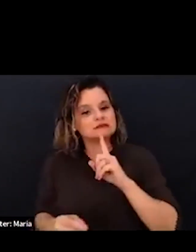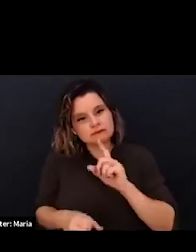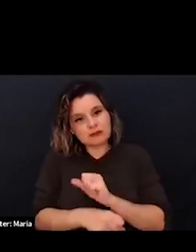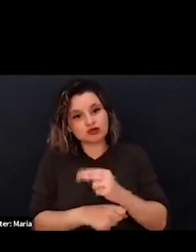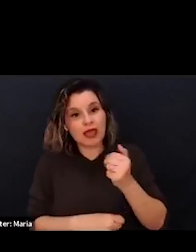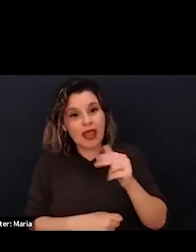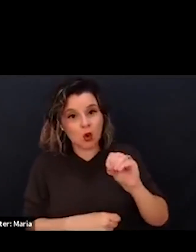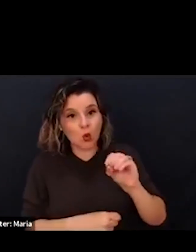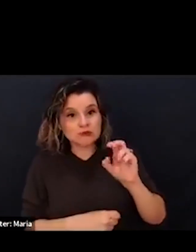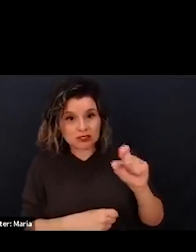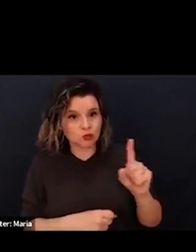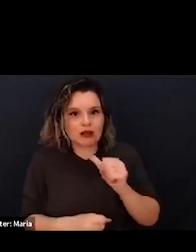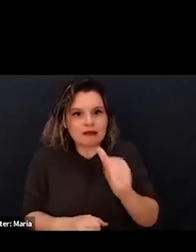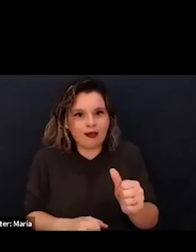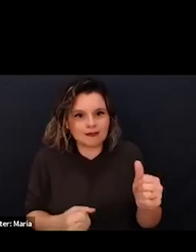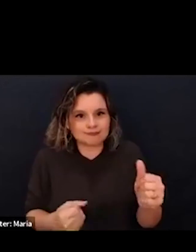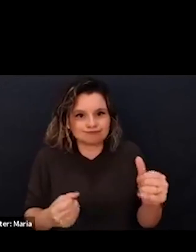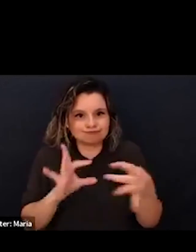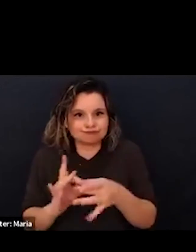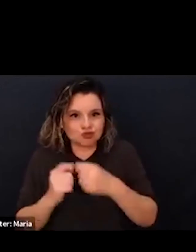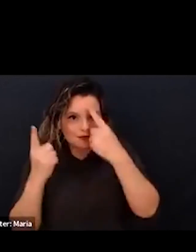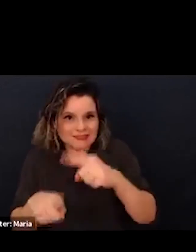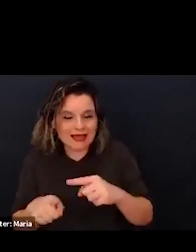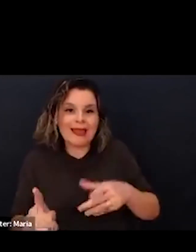that is nothing at all about consent. It's about men